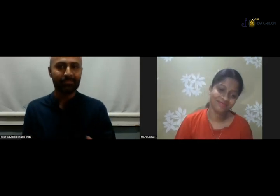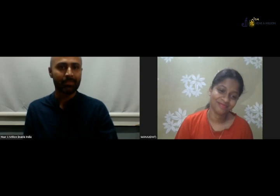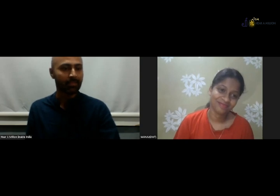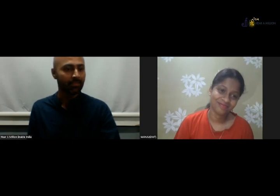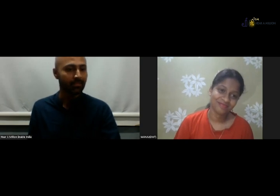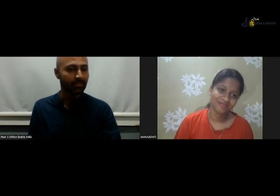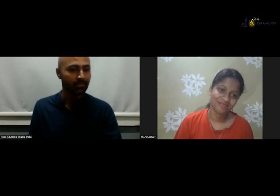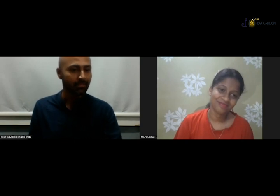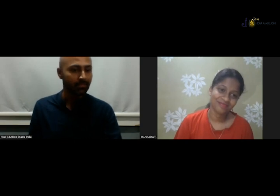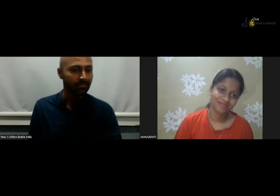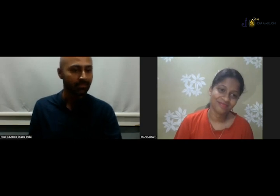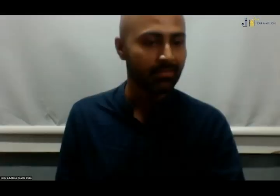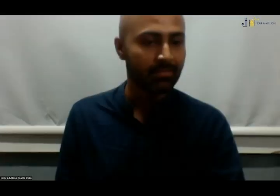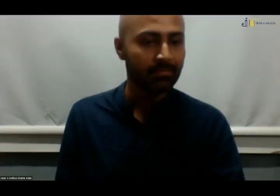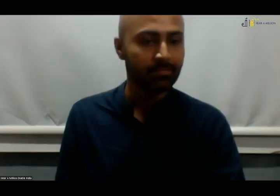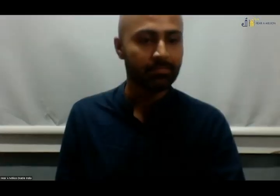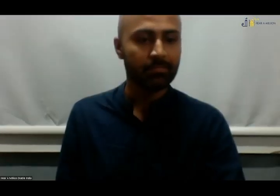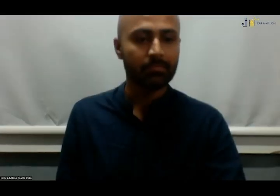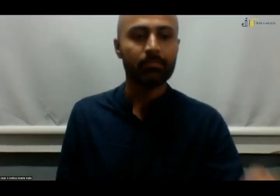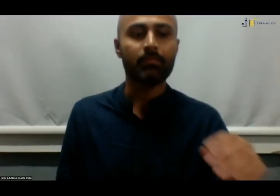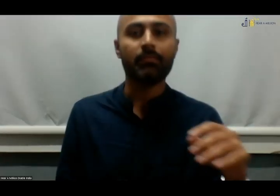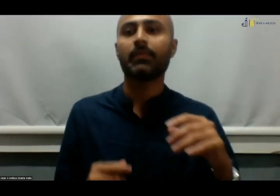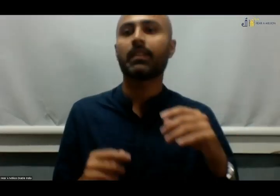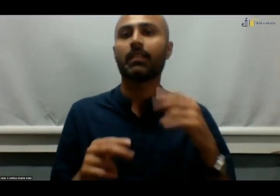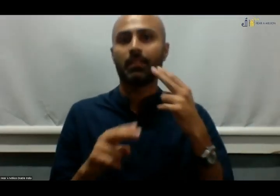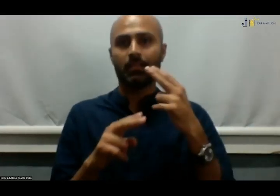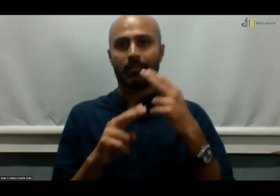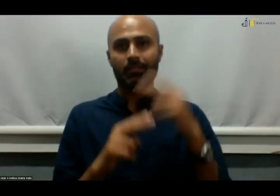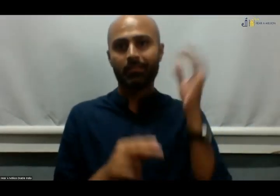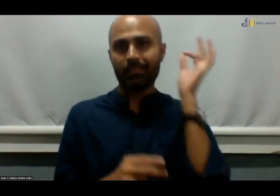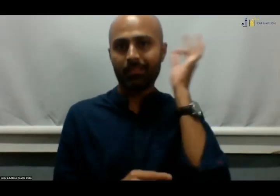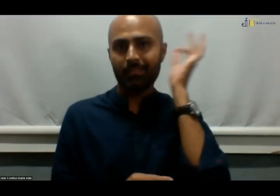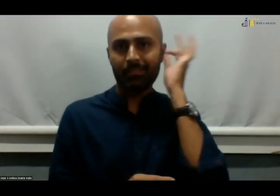Yeah. Thank you, Manju, for sharing your experiences.